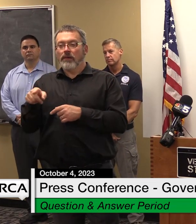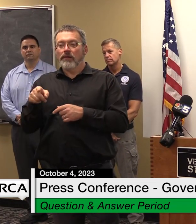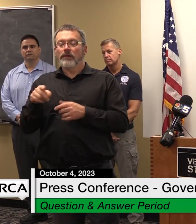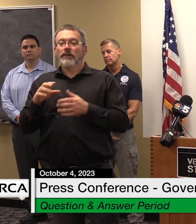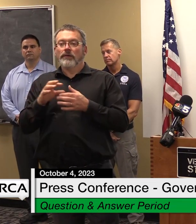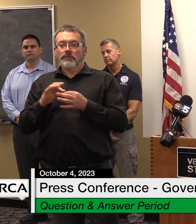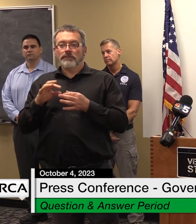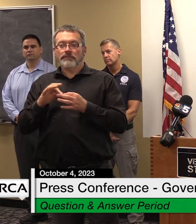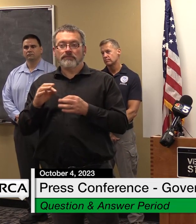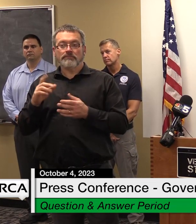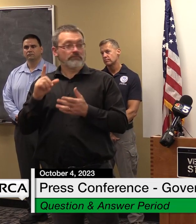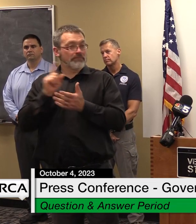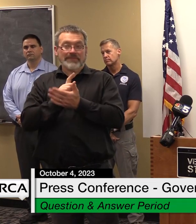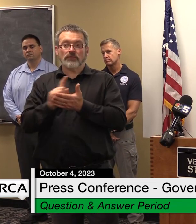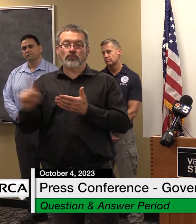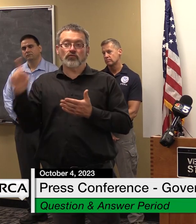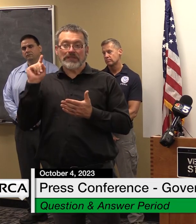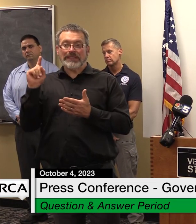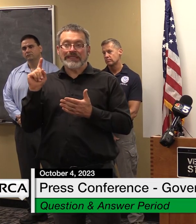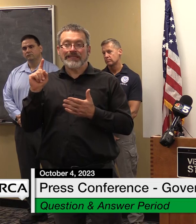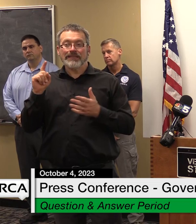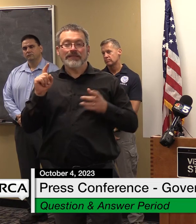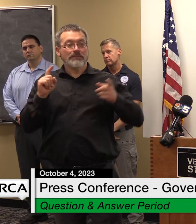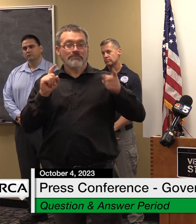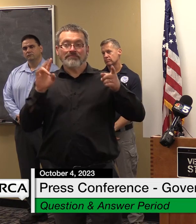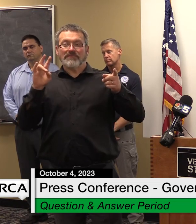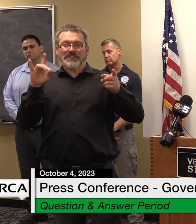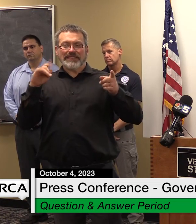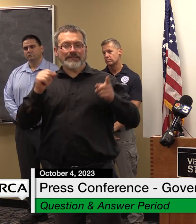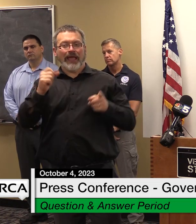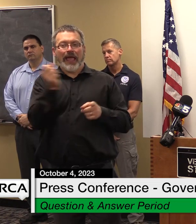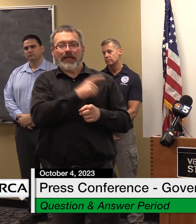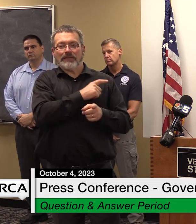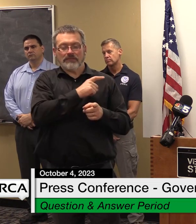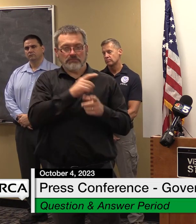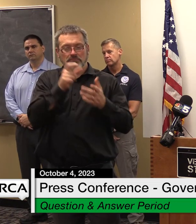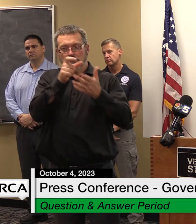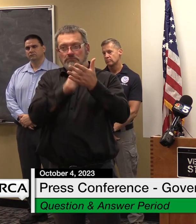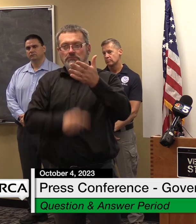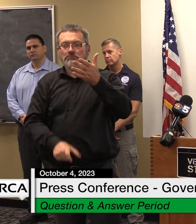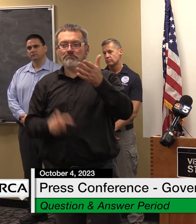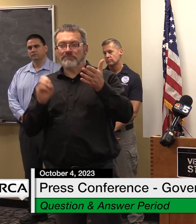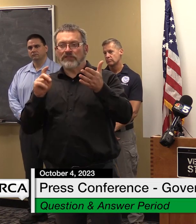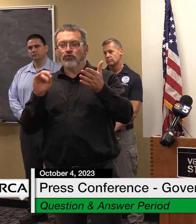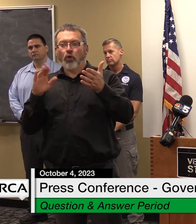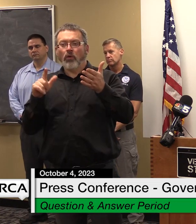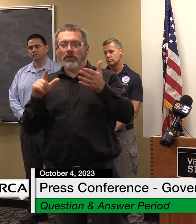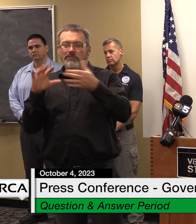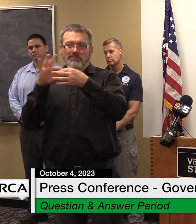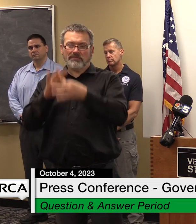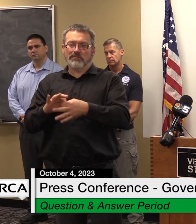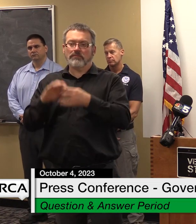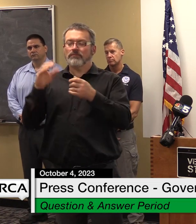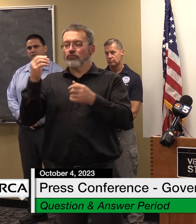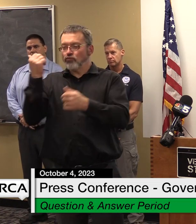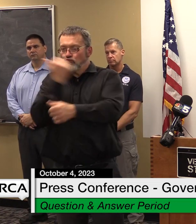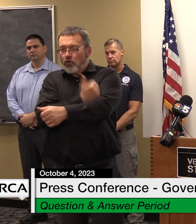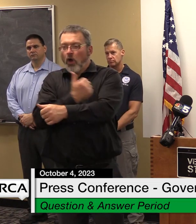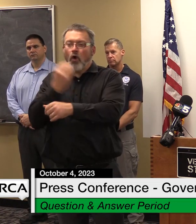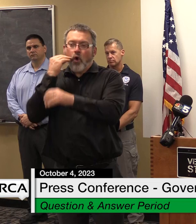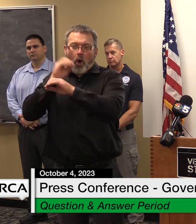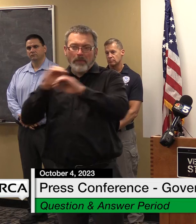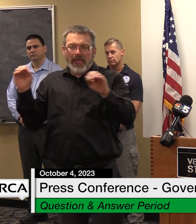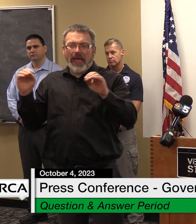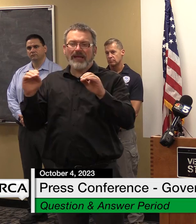7 Days publisher Paula Routley published an editorial saying that basically drugs and homelessness in Burlington are just broken and